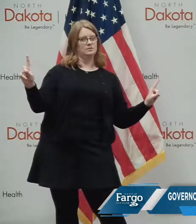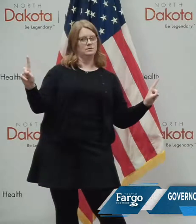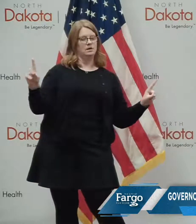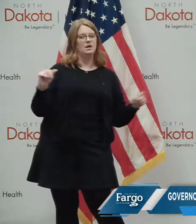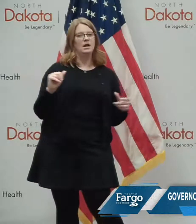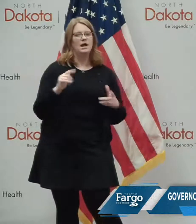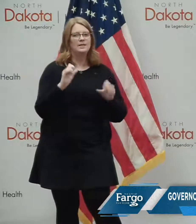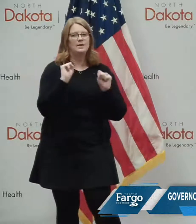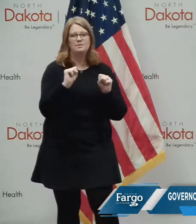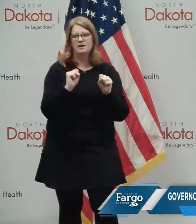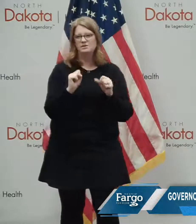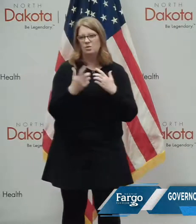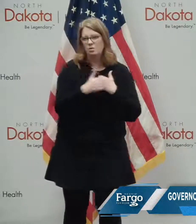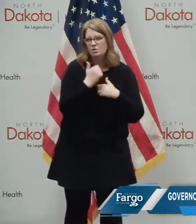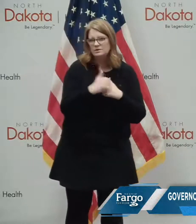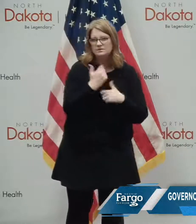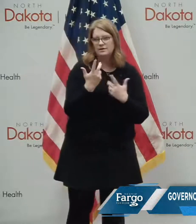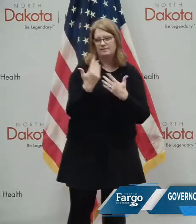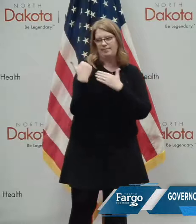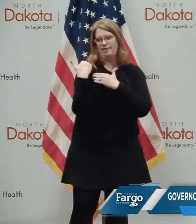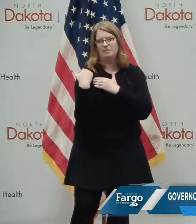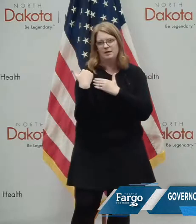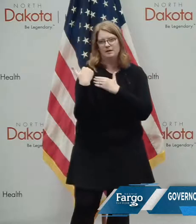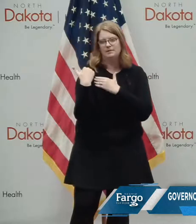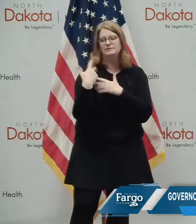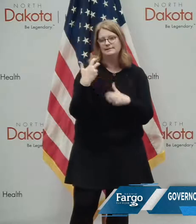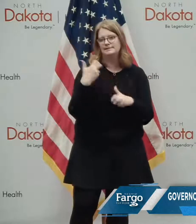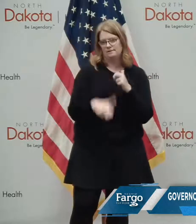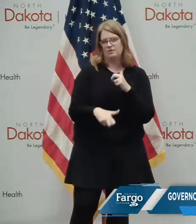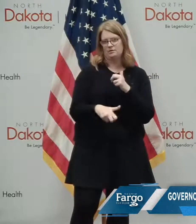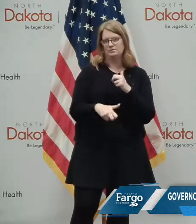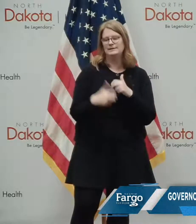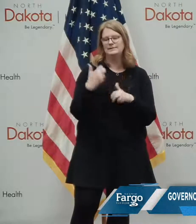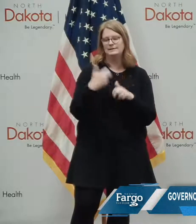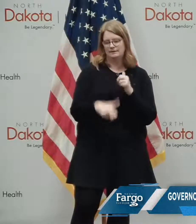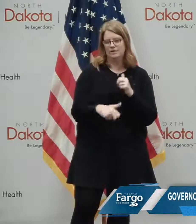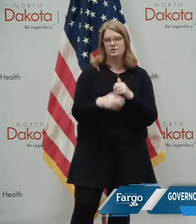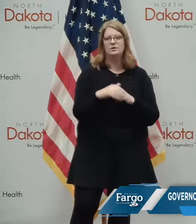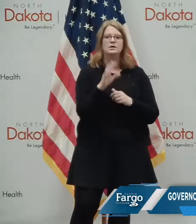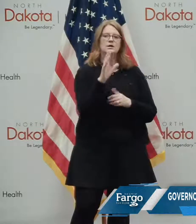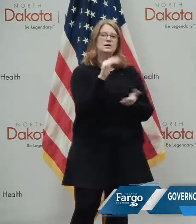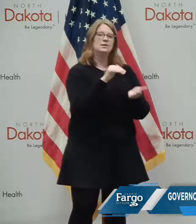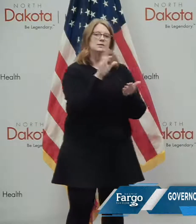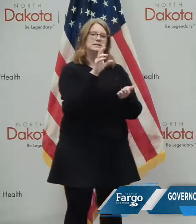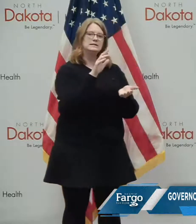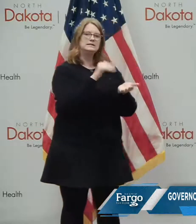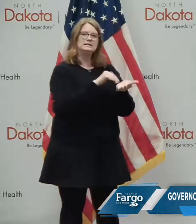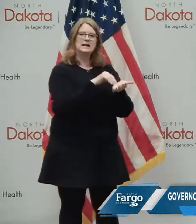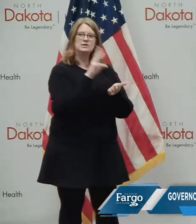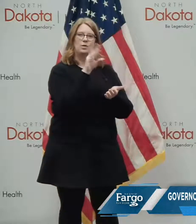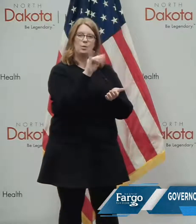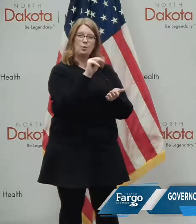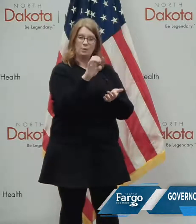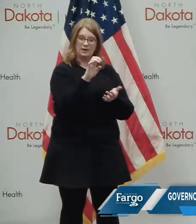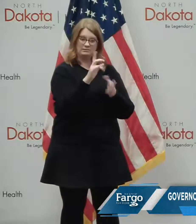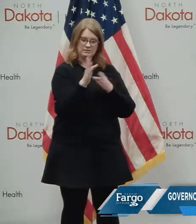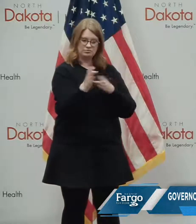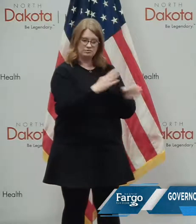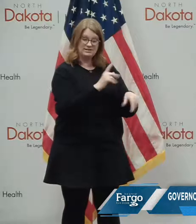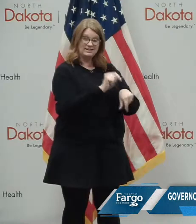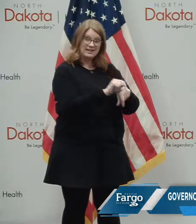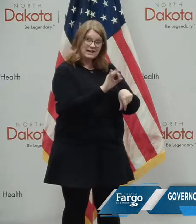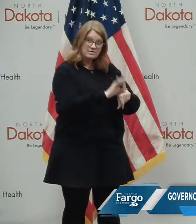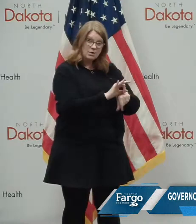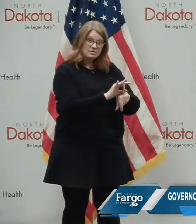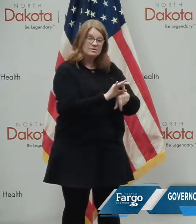liability, it's going to be a very difficult position to fill. But when we created with Dr. Wynn doing the statewide strategic task force, we said, look, people